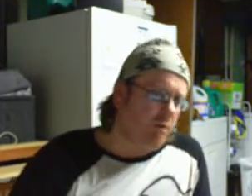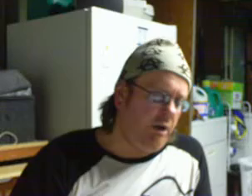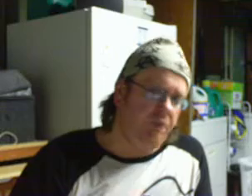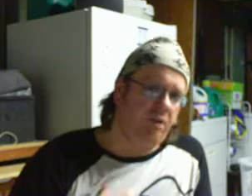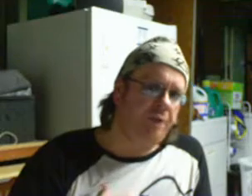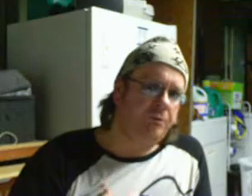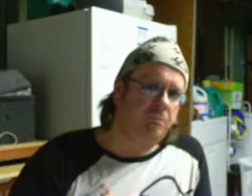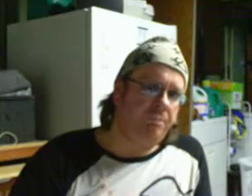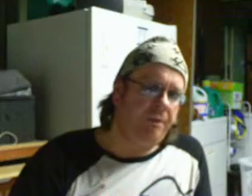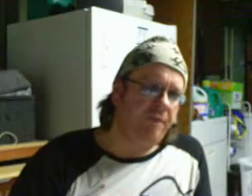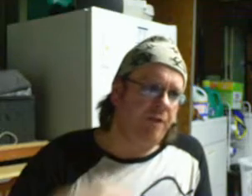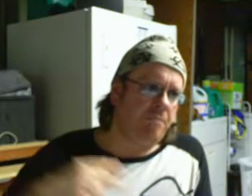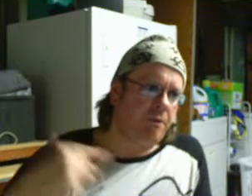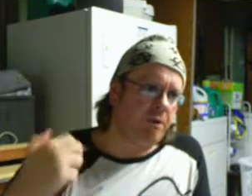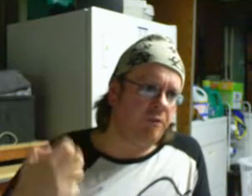I don't believe that because